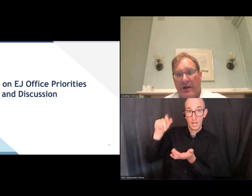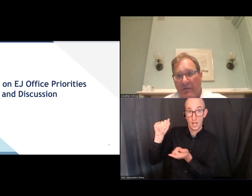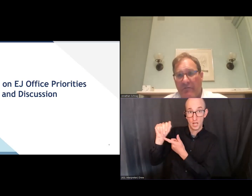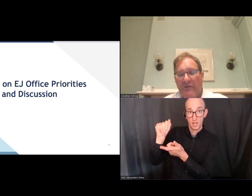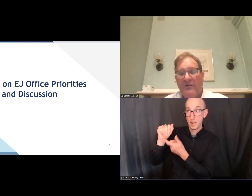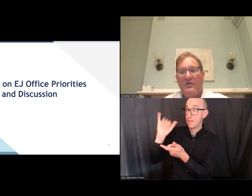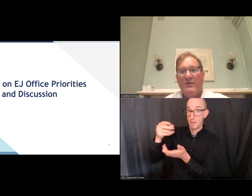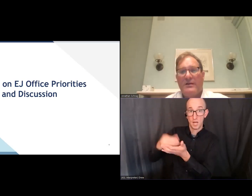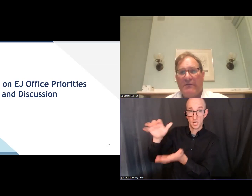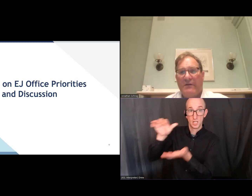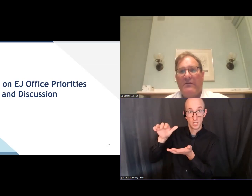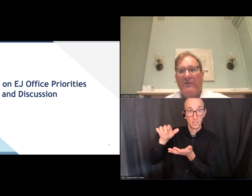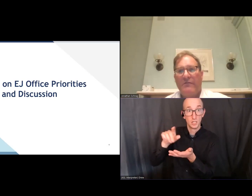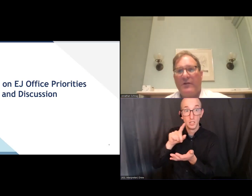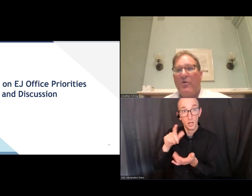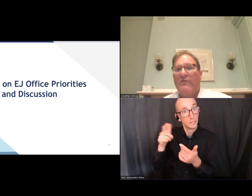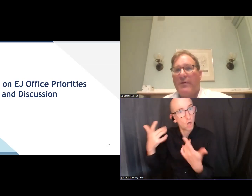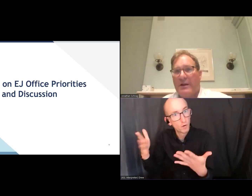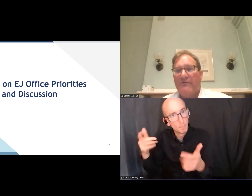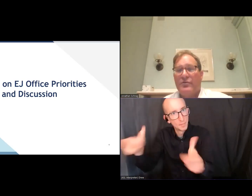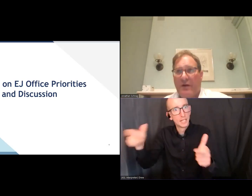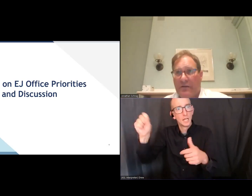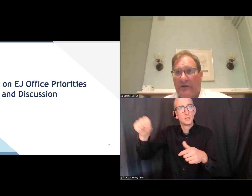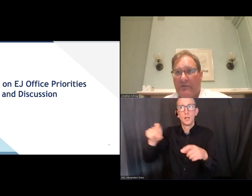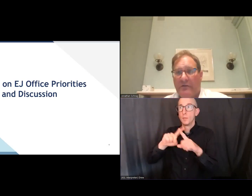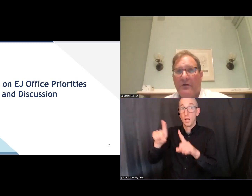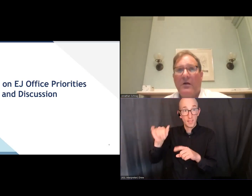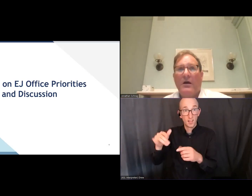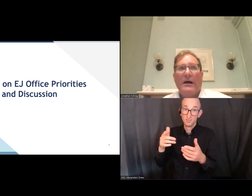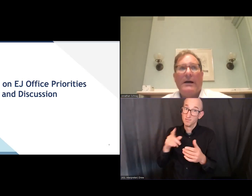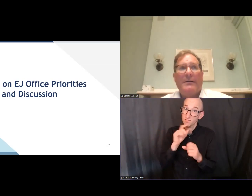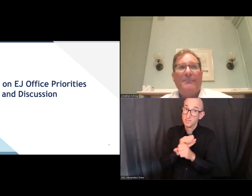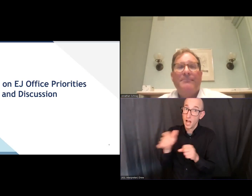big enough given the flow of money for transit.